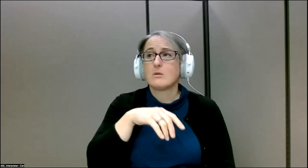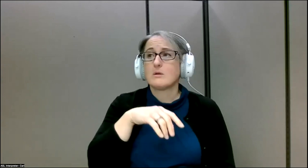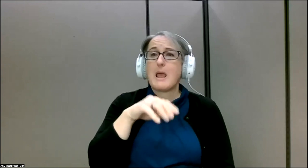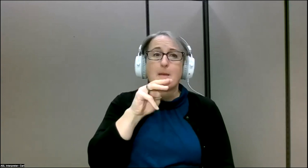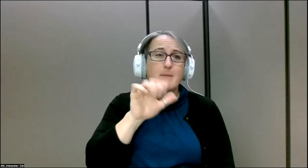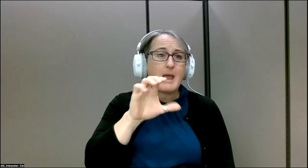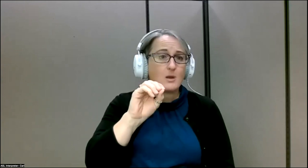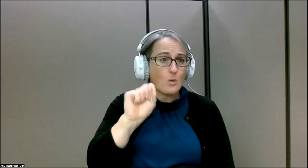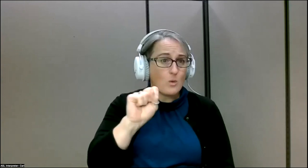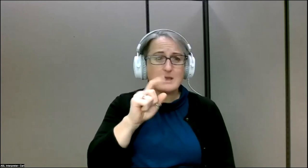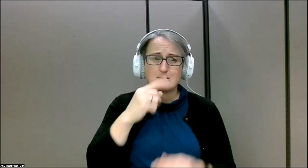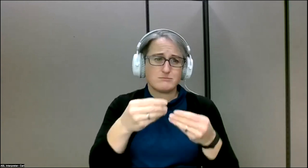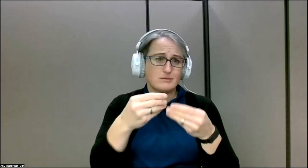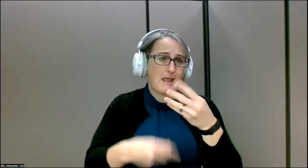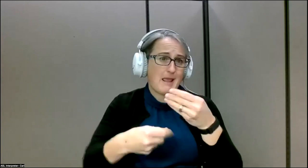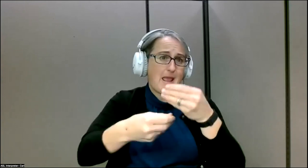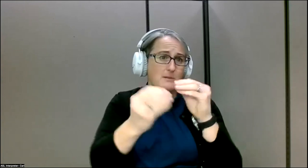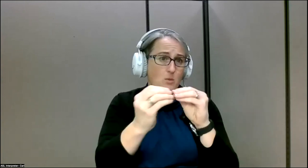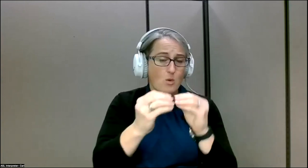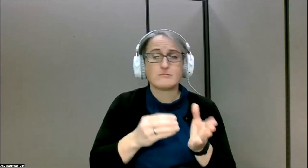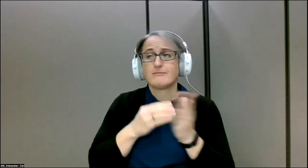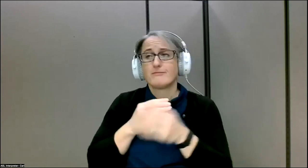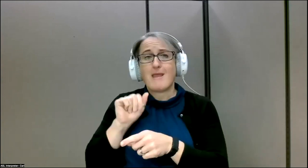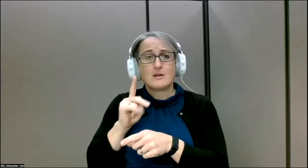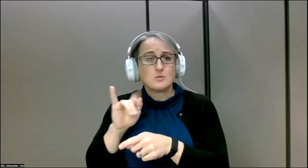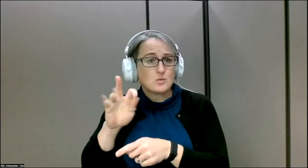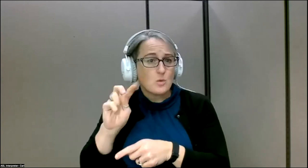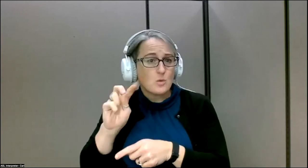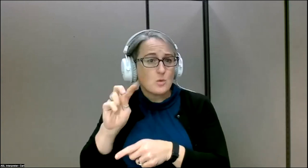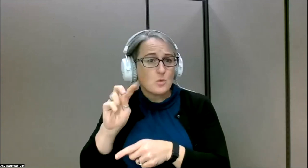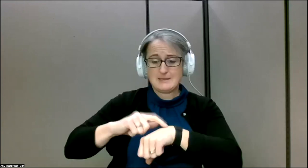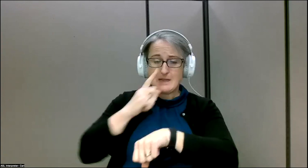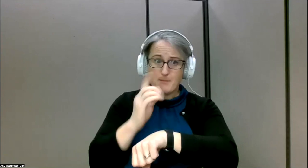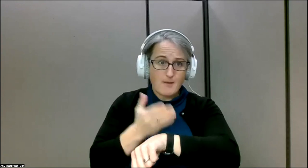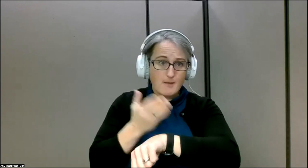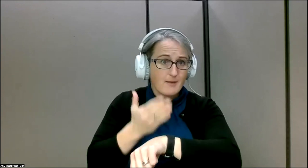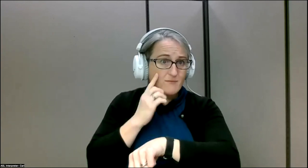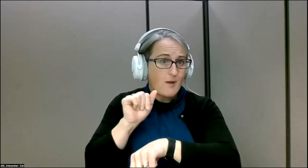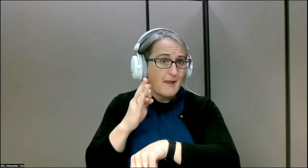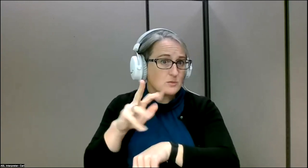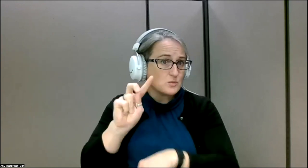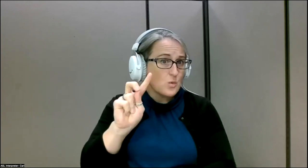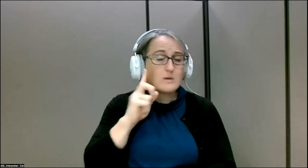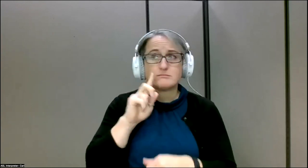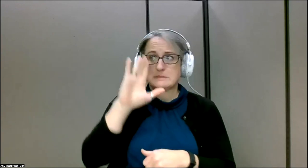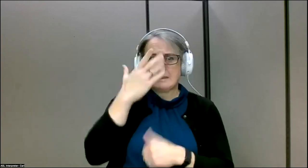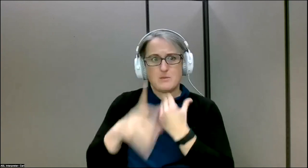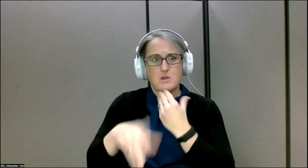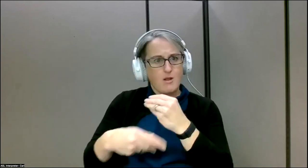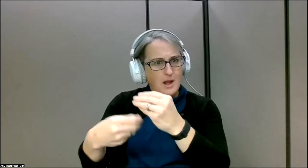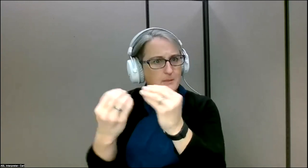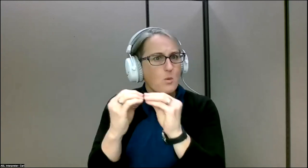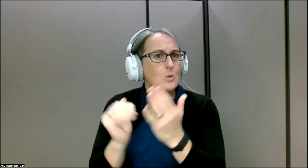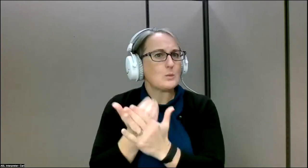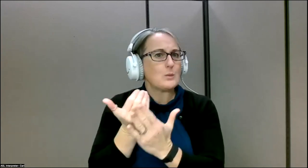features, they grow every year. Android devices, so every time there's an update to Android, there seems to be new things. And then we're